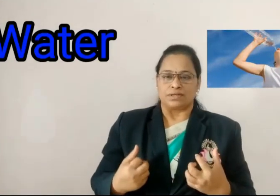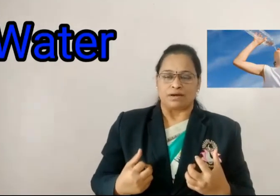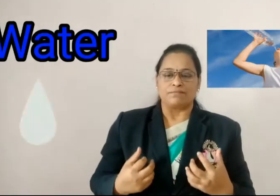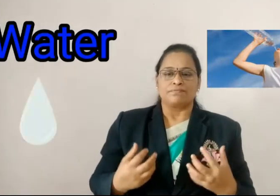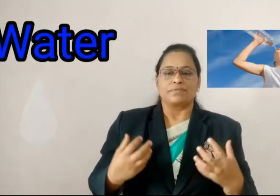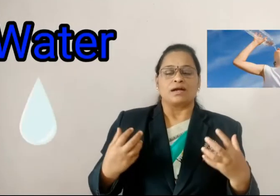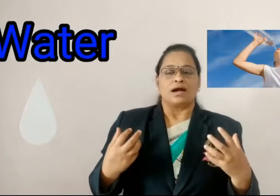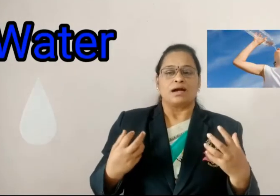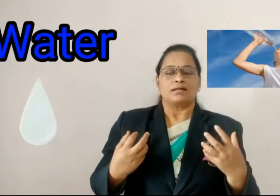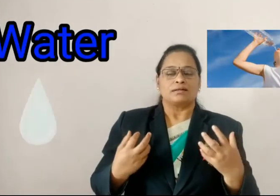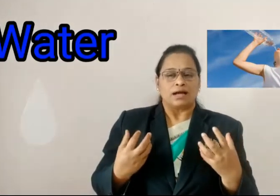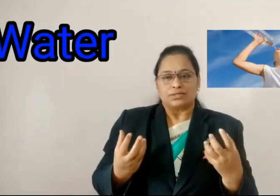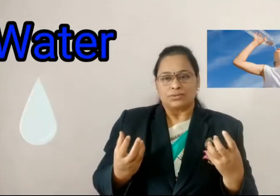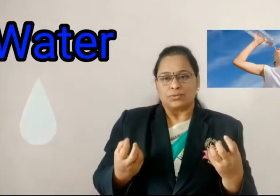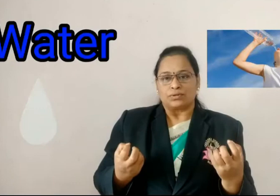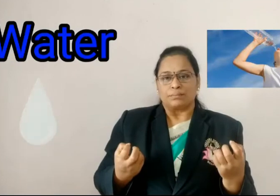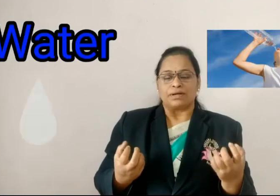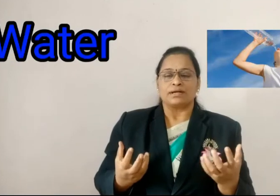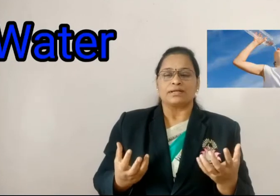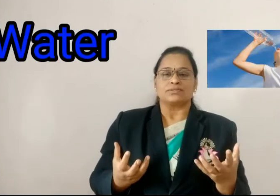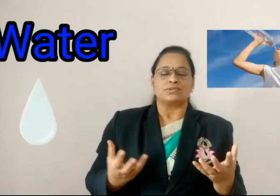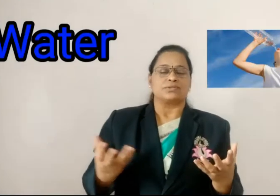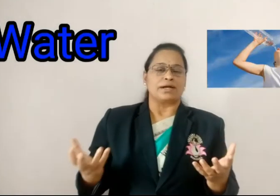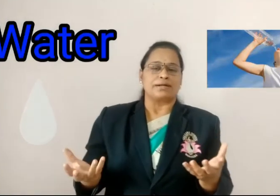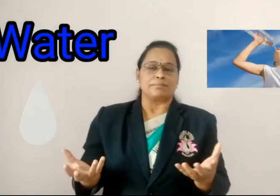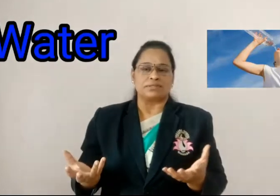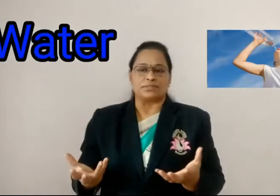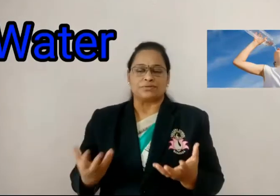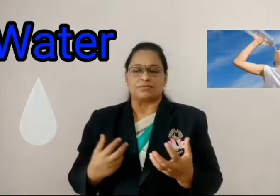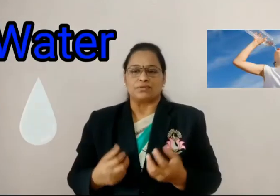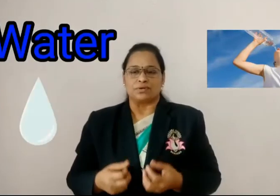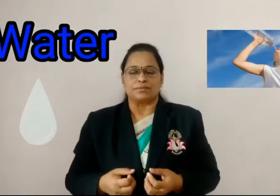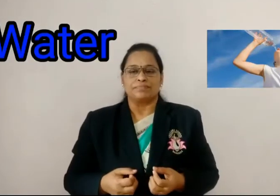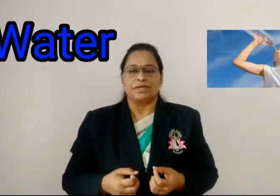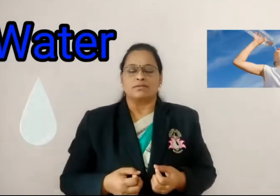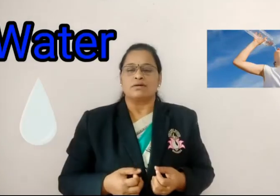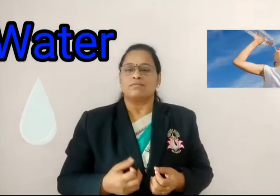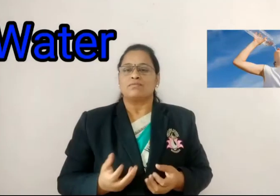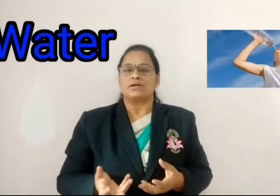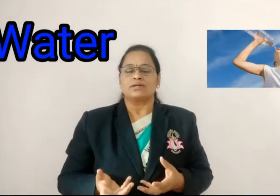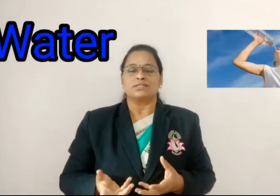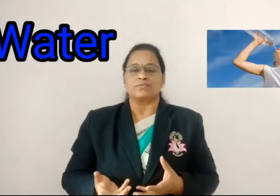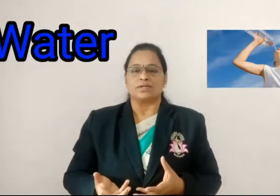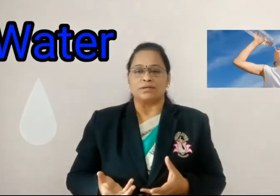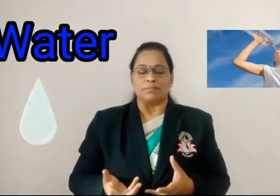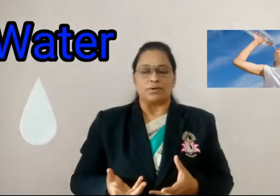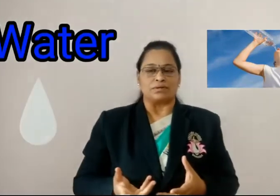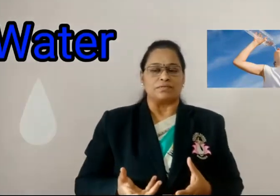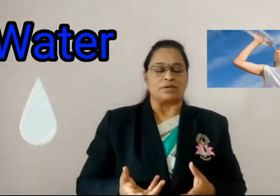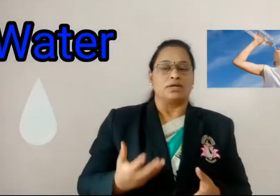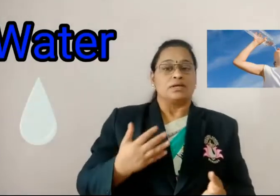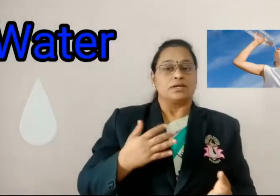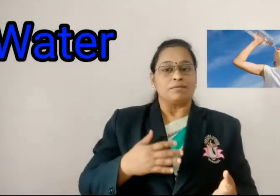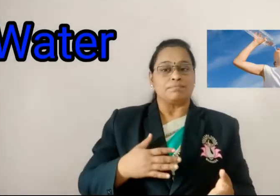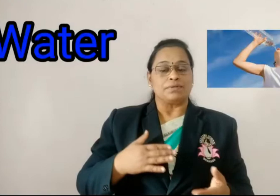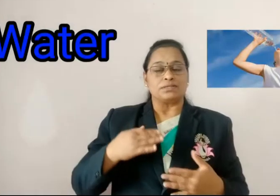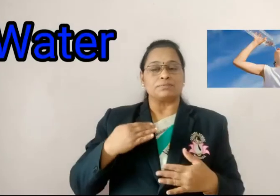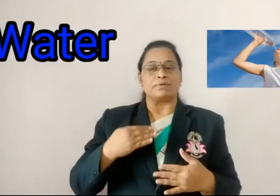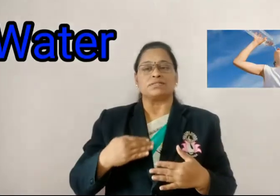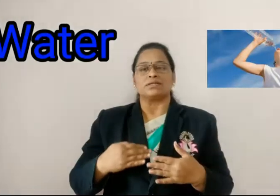we have, and as you know, the blood is also 90% of water. Therefore, water is very important one. If this percentage